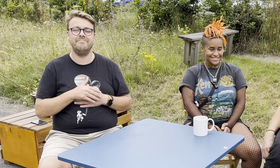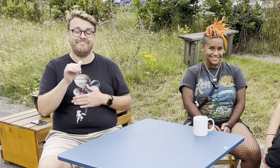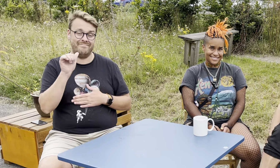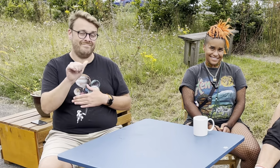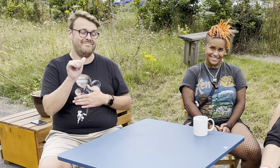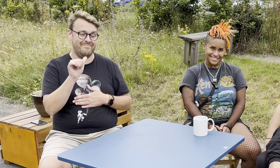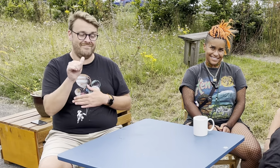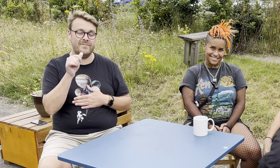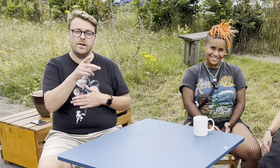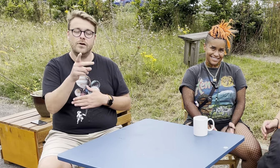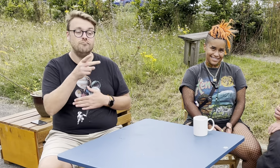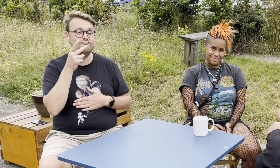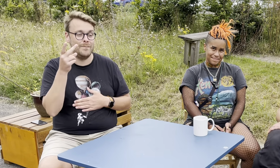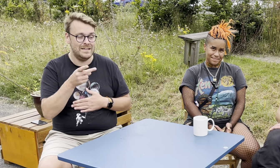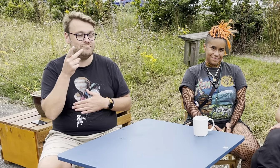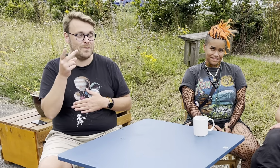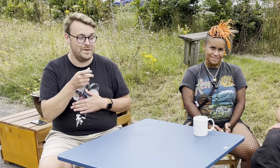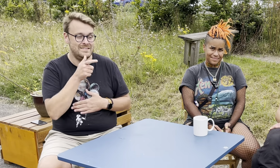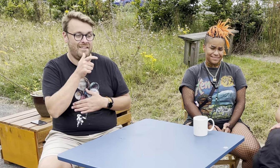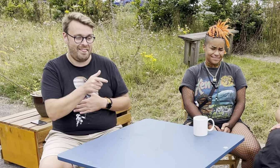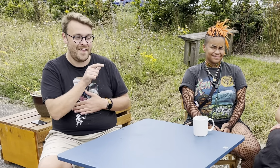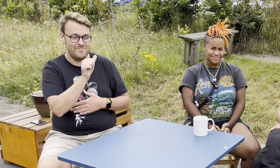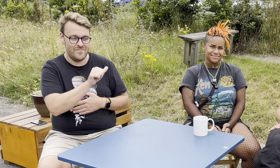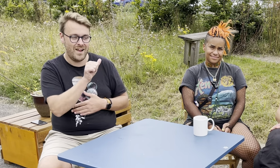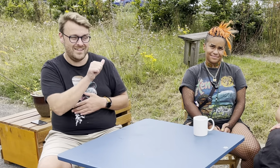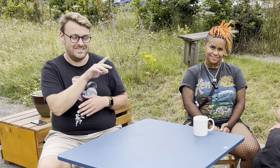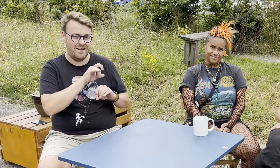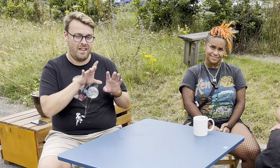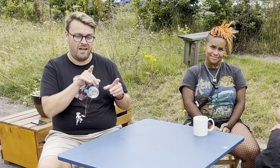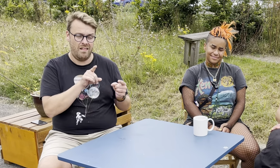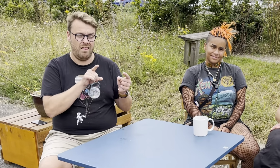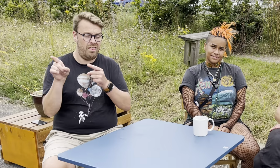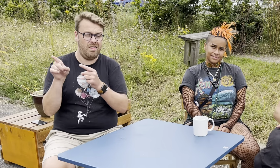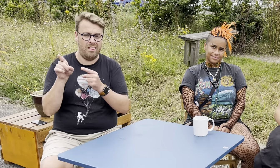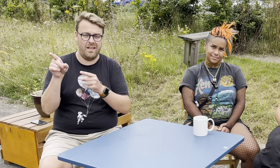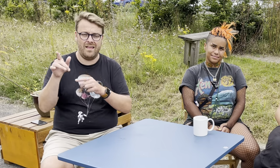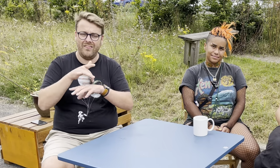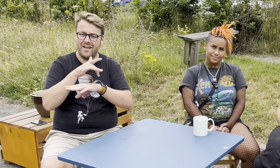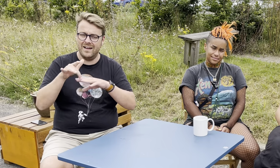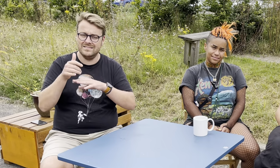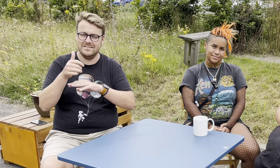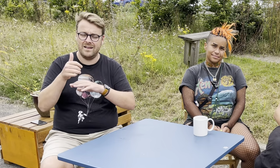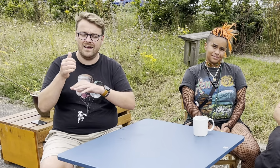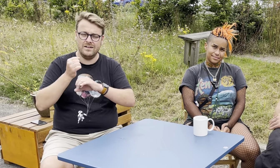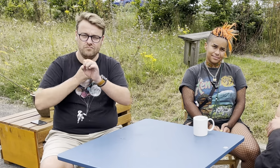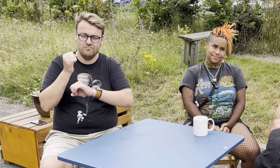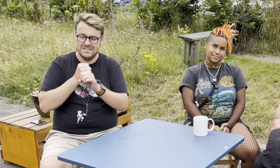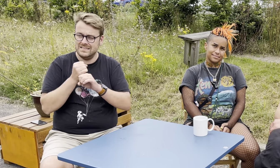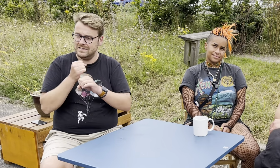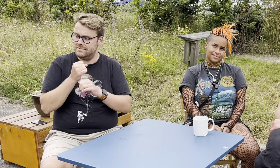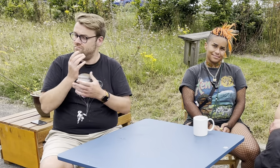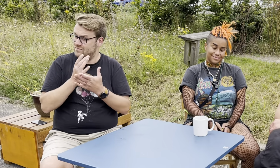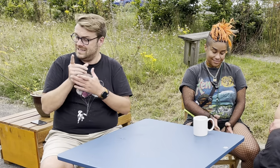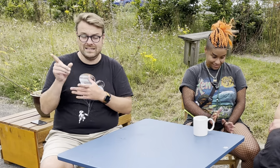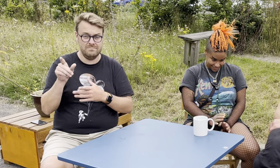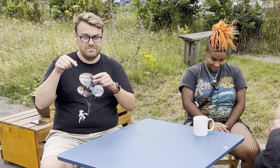of an indictment on that theatre industry, because although everyone's been doing brilliant things here, it's also stuff that we should all be doing at a kind of minimum,